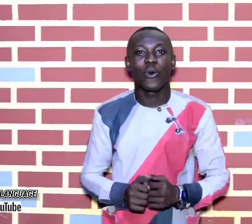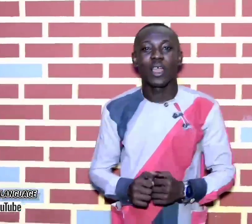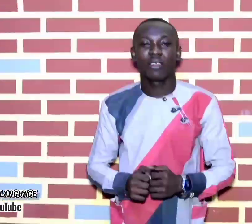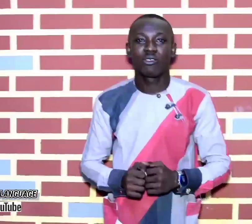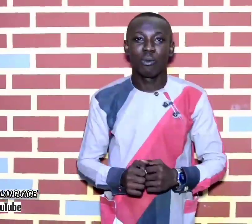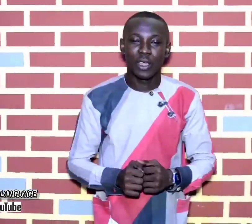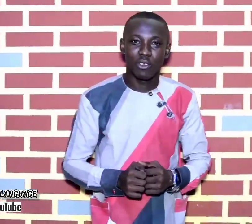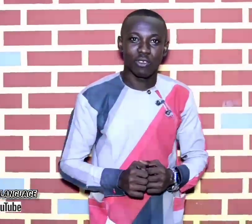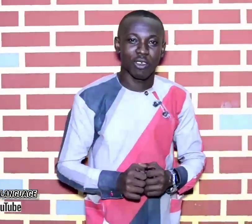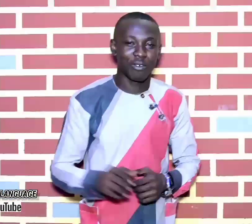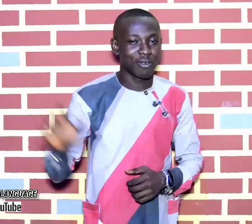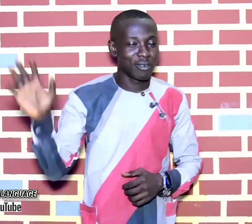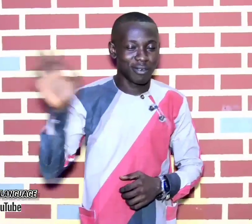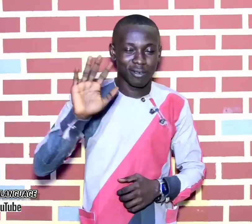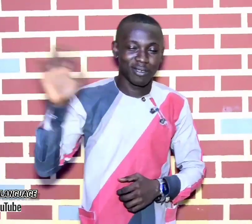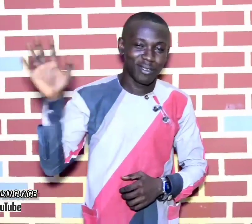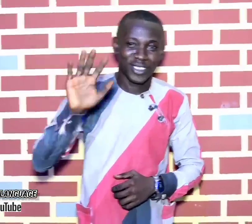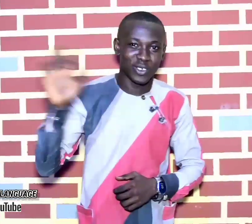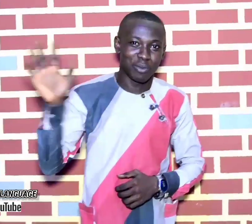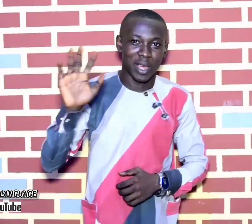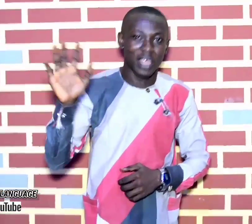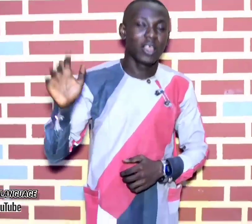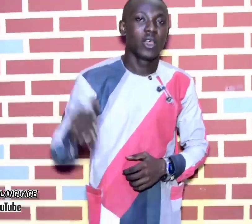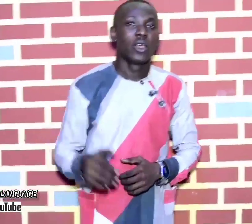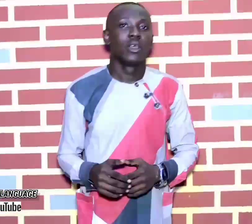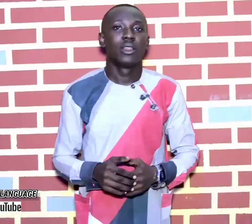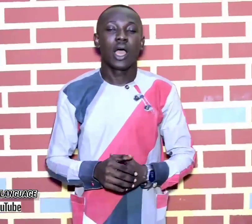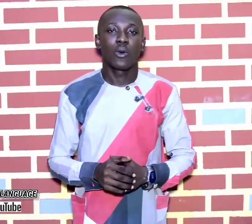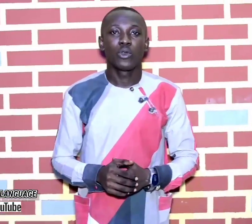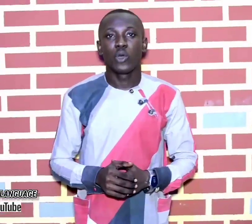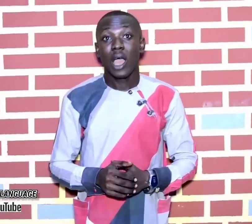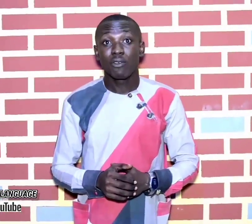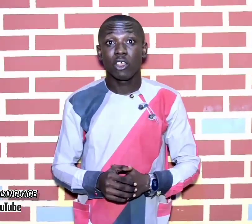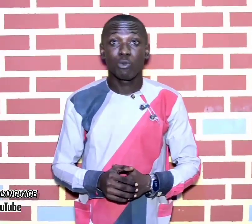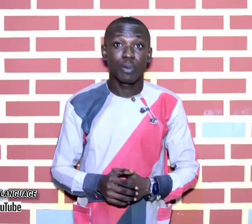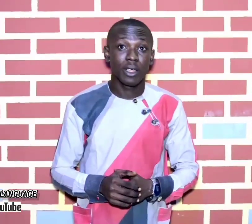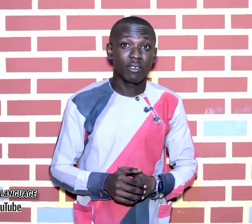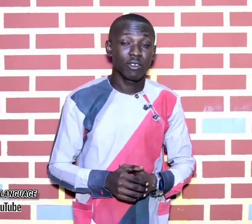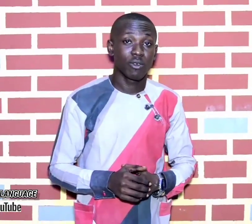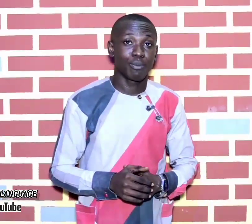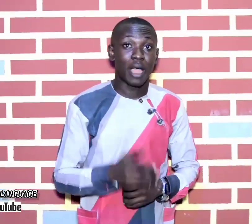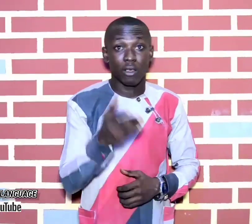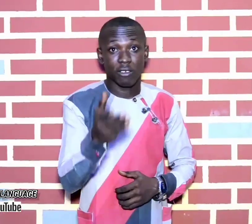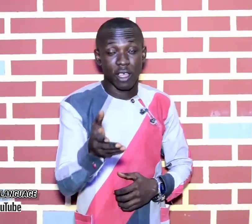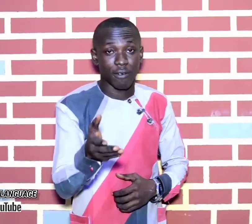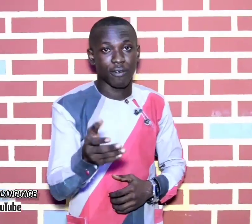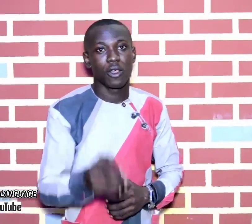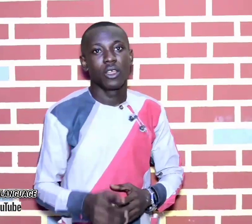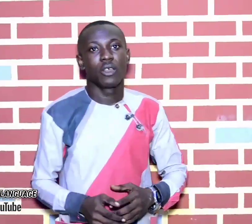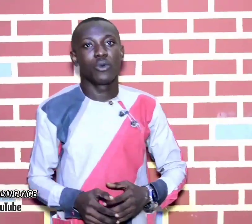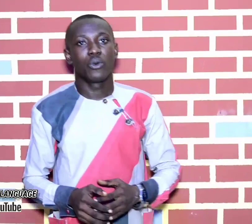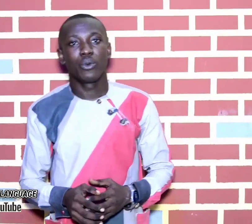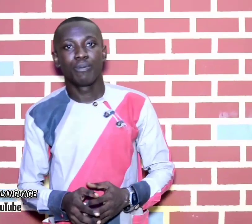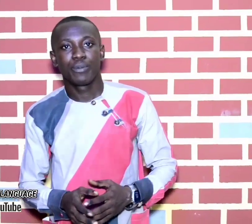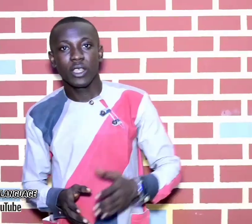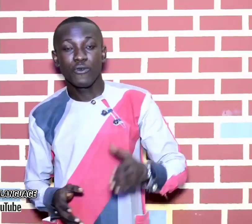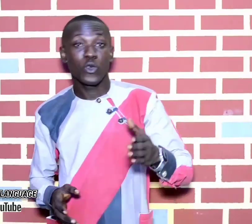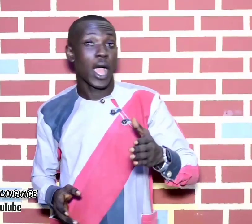while some make use of goodbye. Now, you have to express by yourself if you are